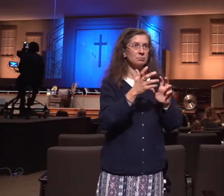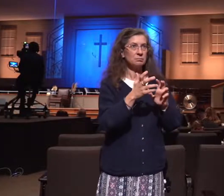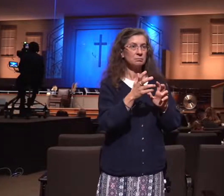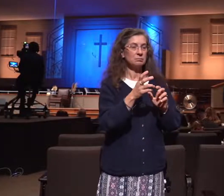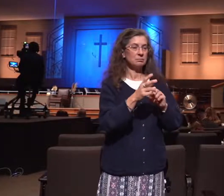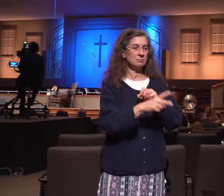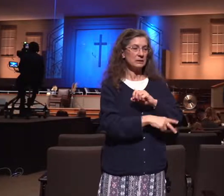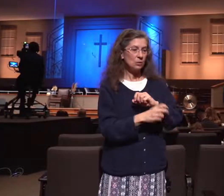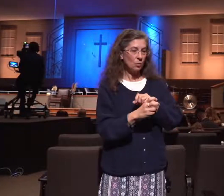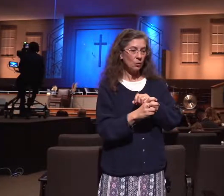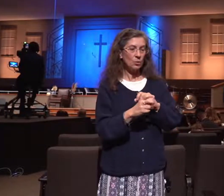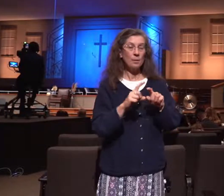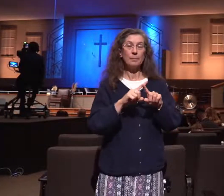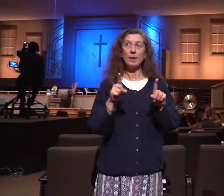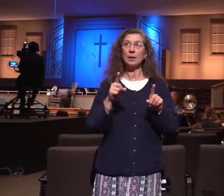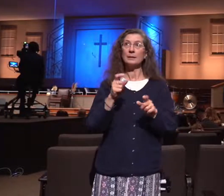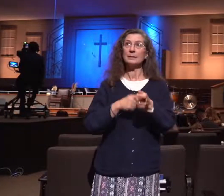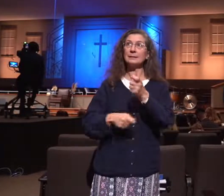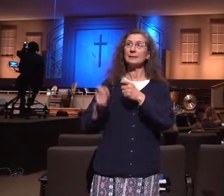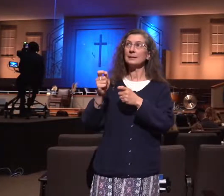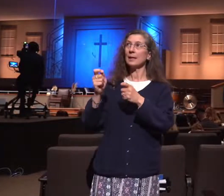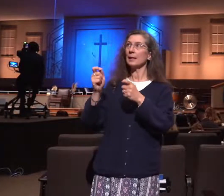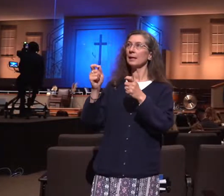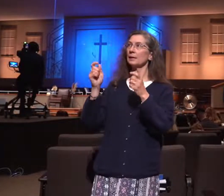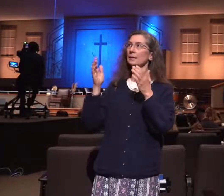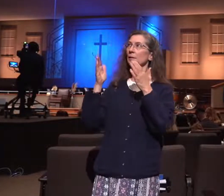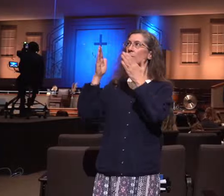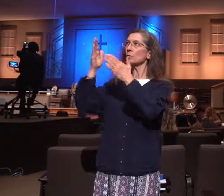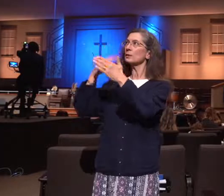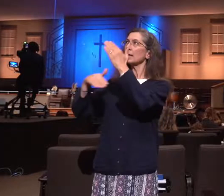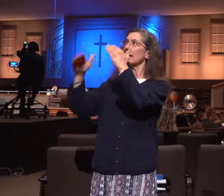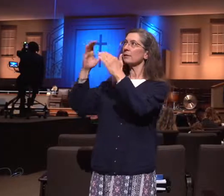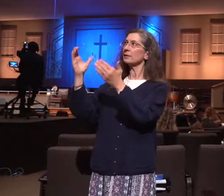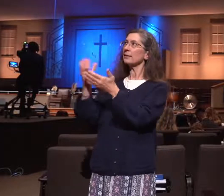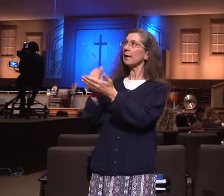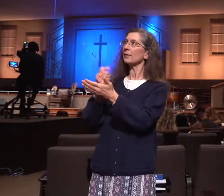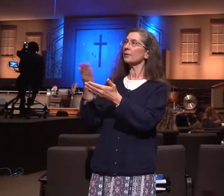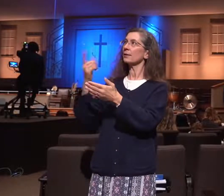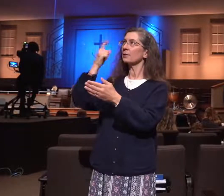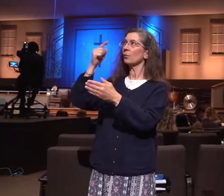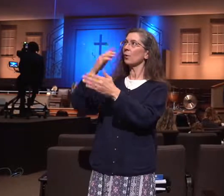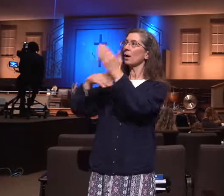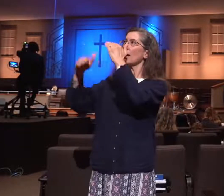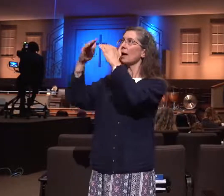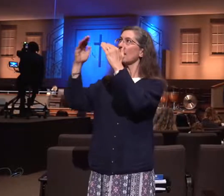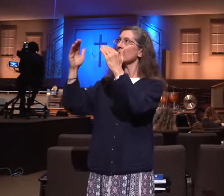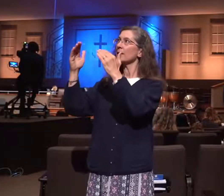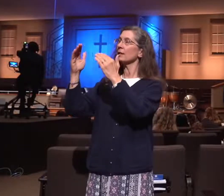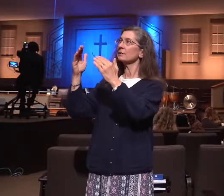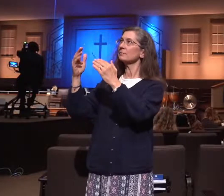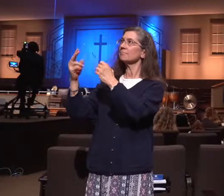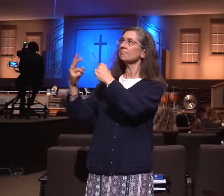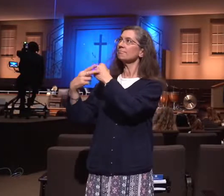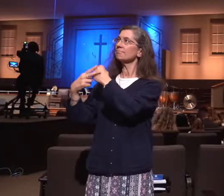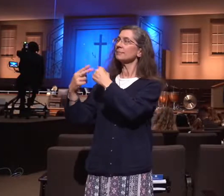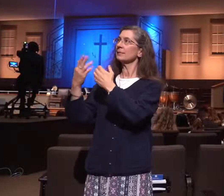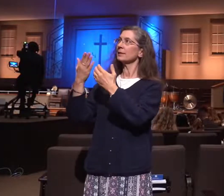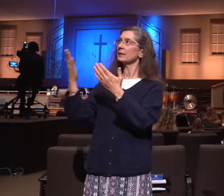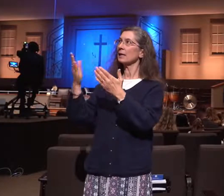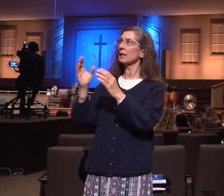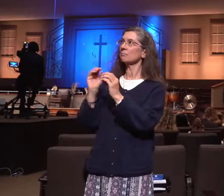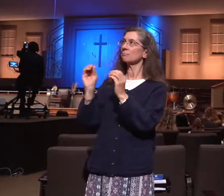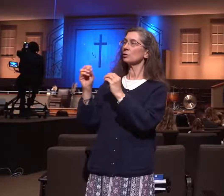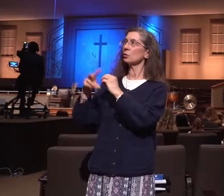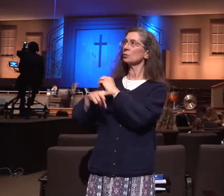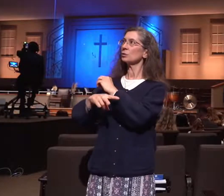steal. But lay up for yourself treasures in heaven, where neither moth nor rust corrupt, where thieves do not